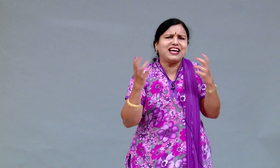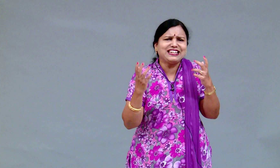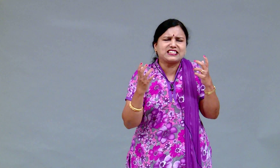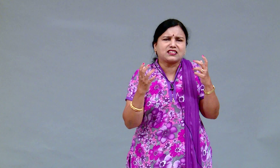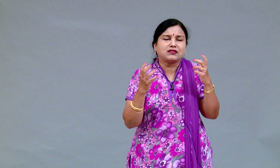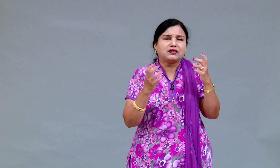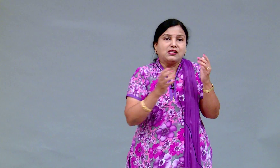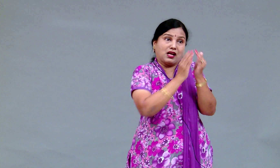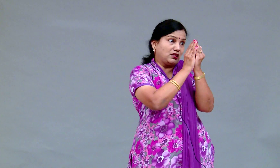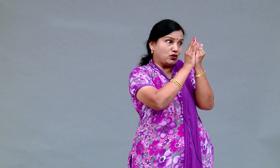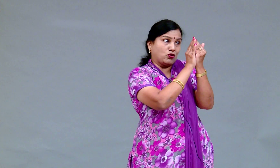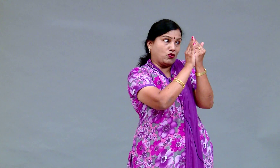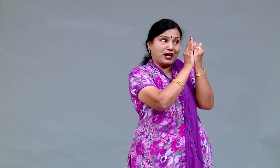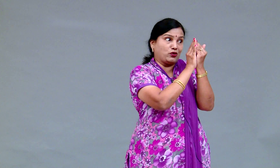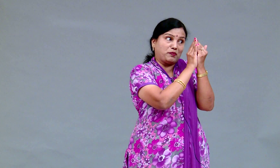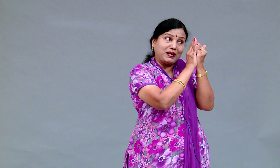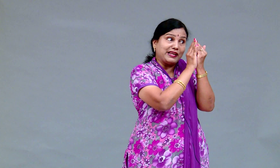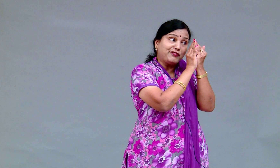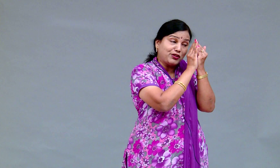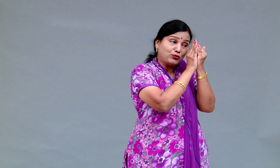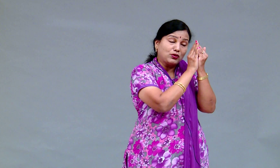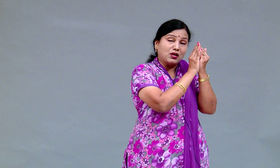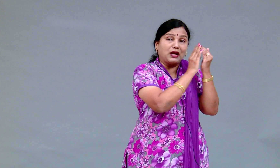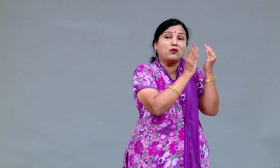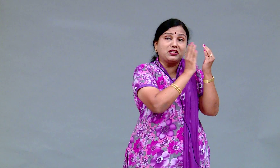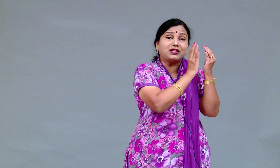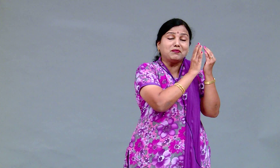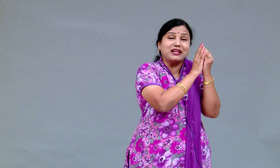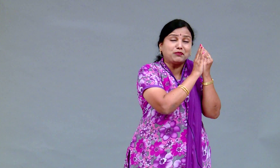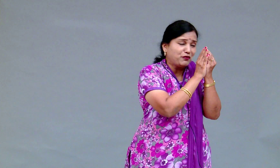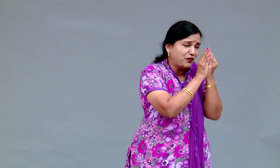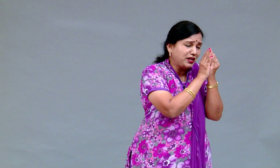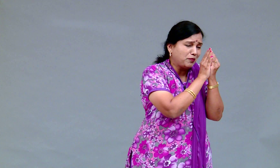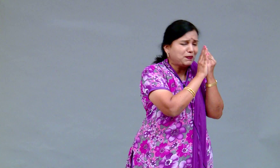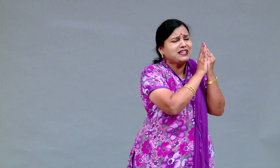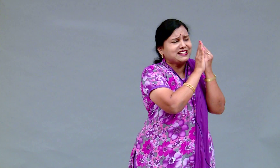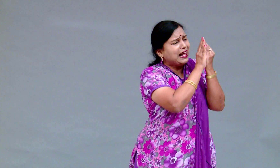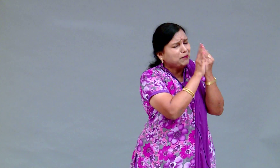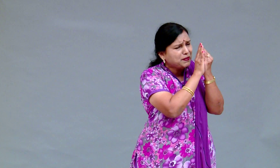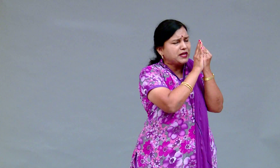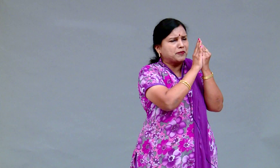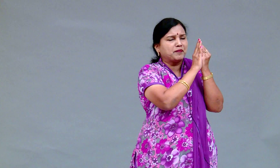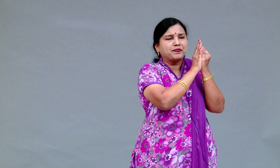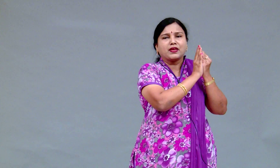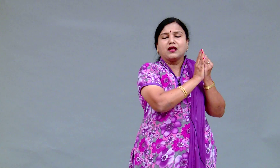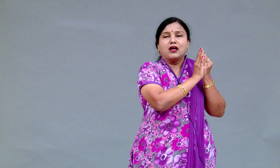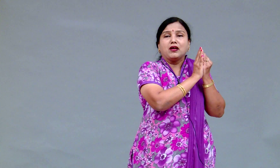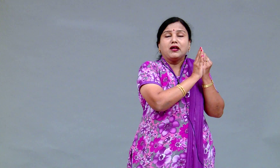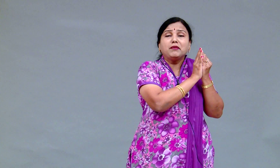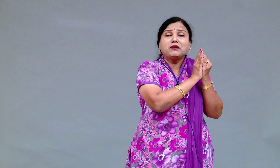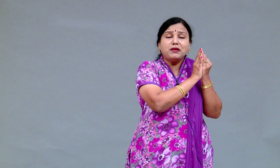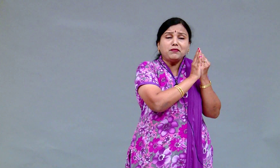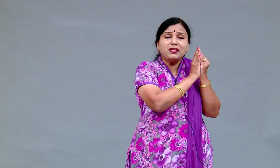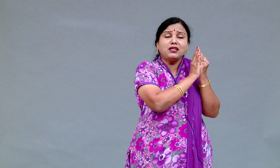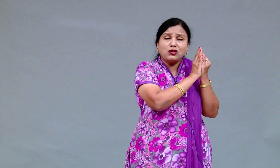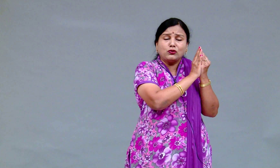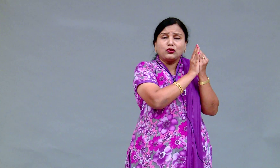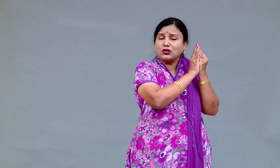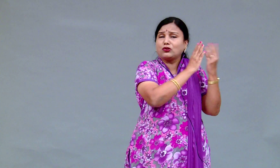light." "Oh no, I don't believe you. I wanted to come and light my fire. Please help me." But Min Mini knew she couldn't